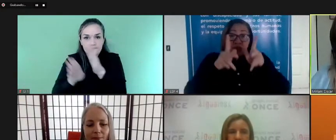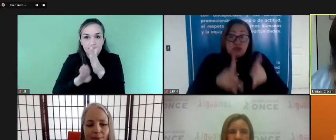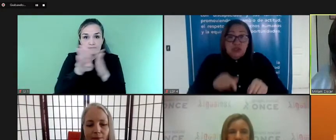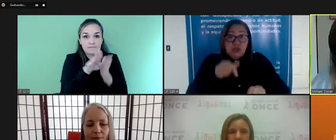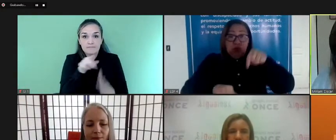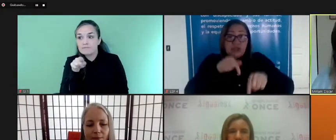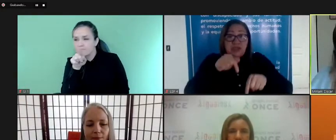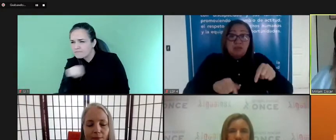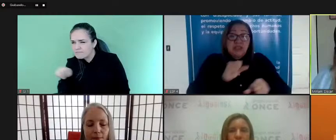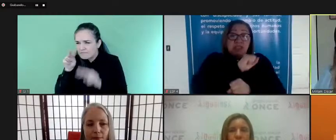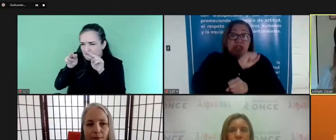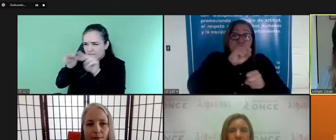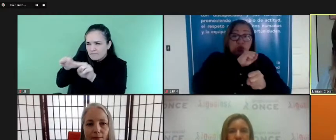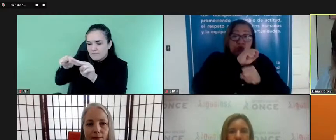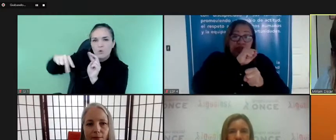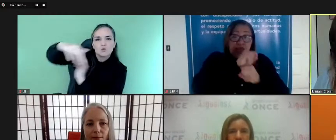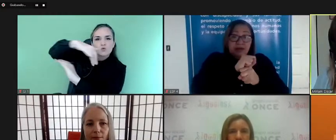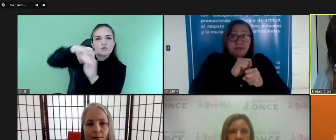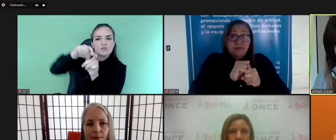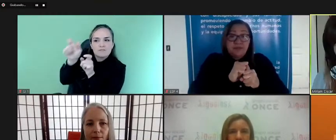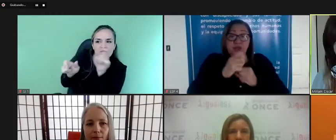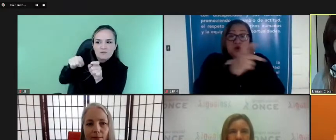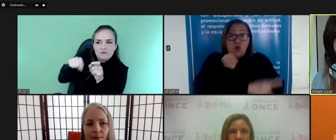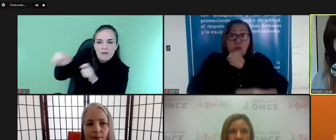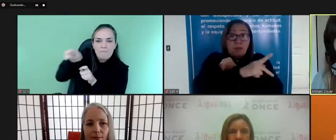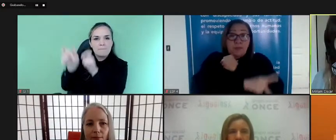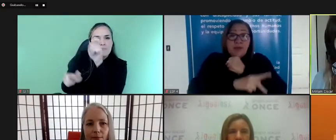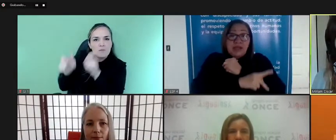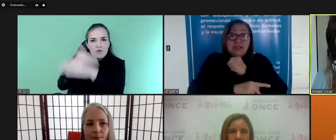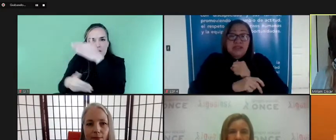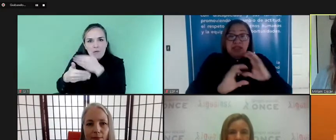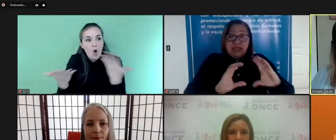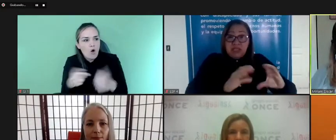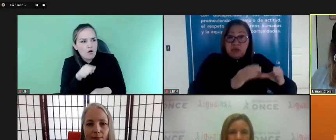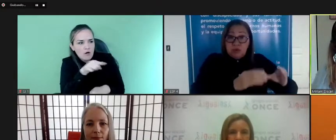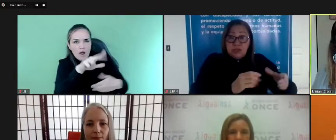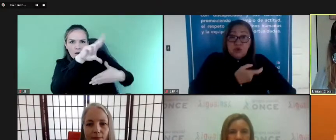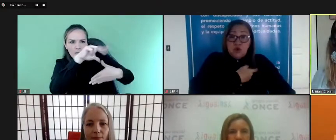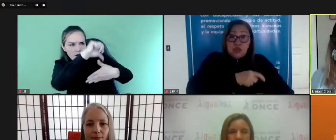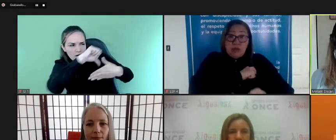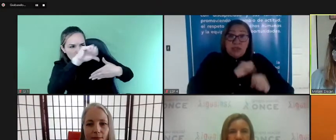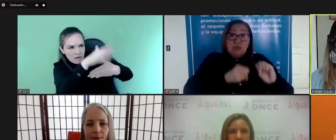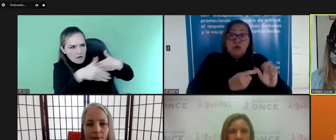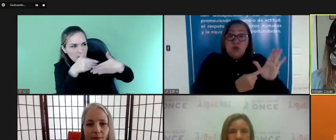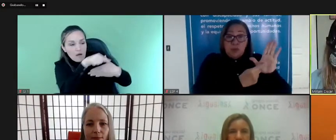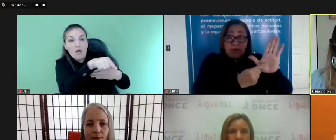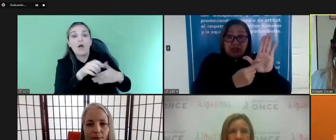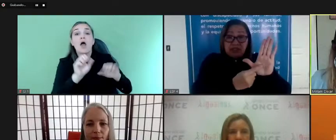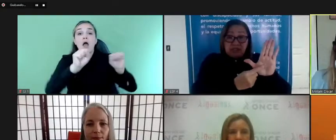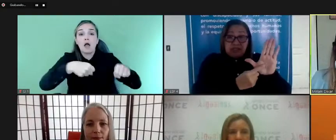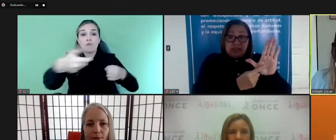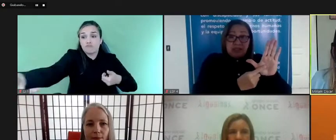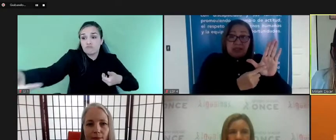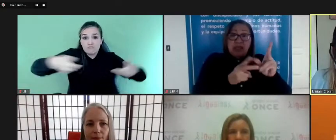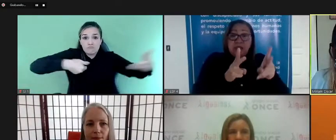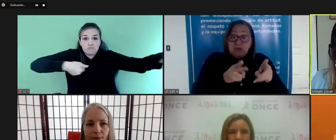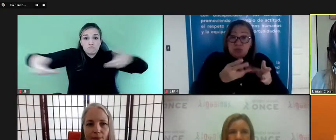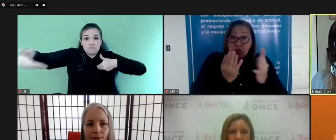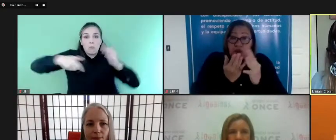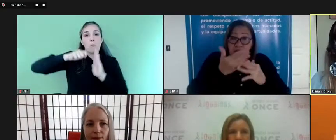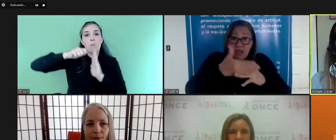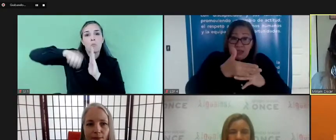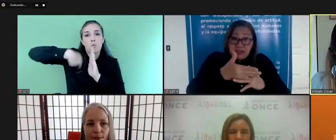from which organisation csos of partner countries of the spanish corporation can